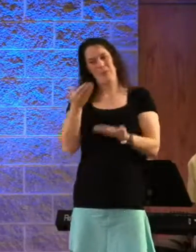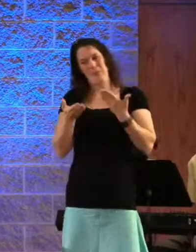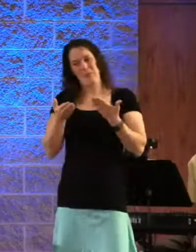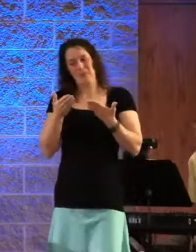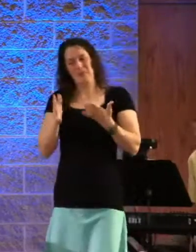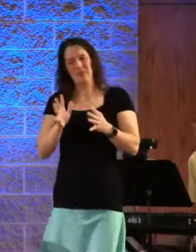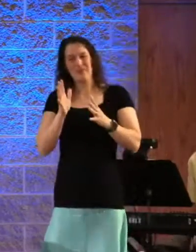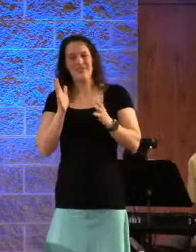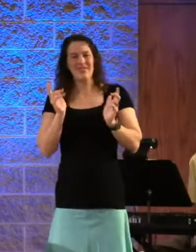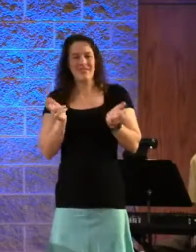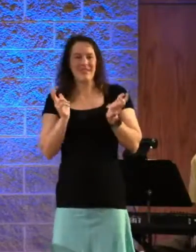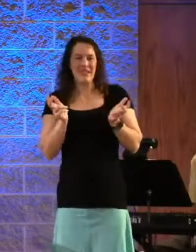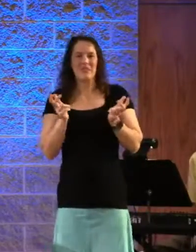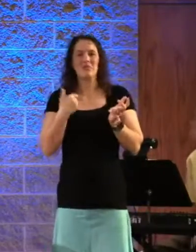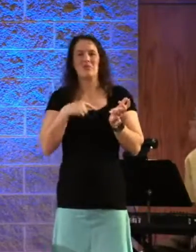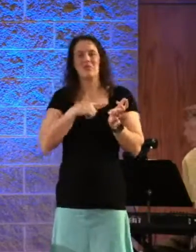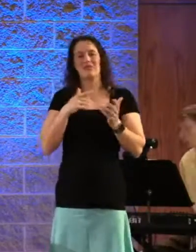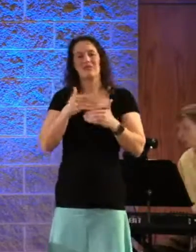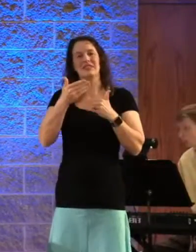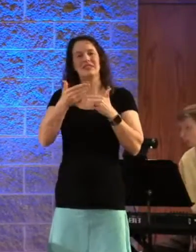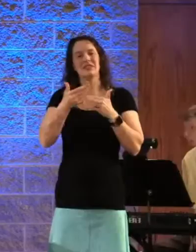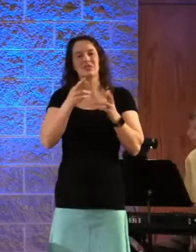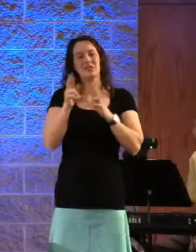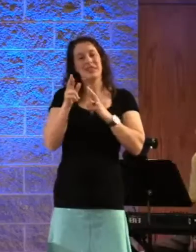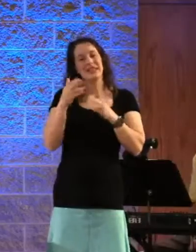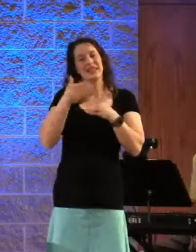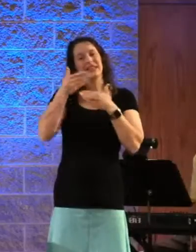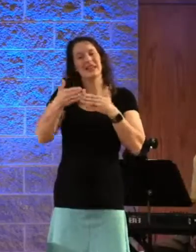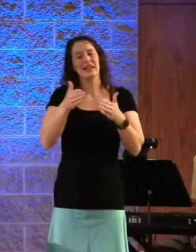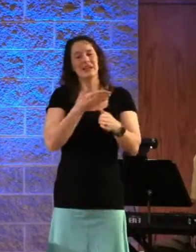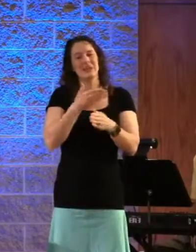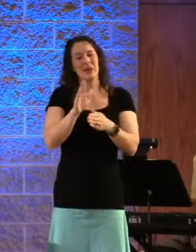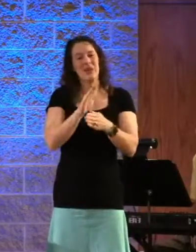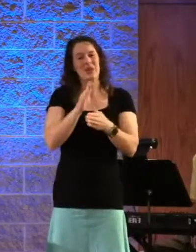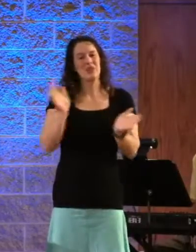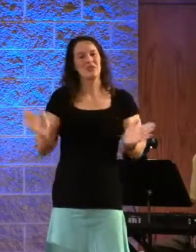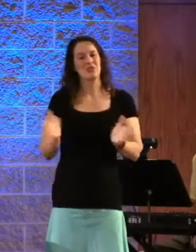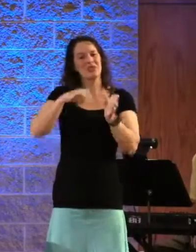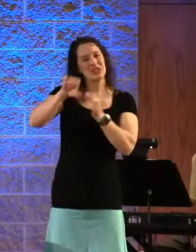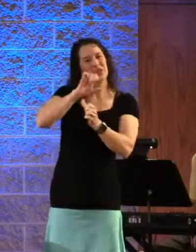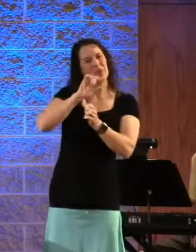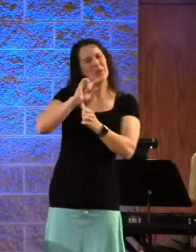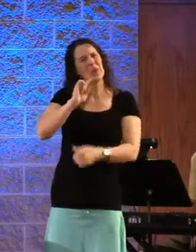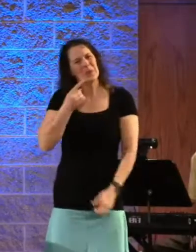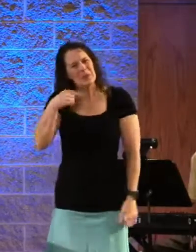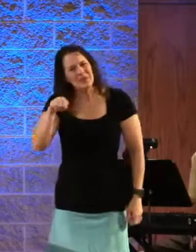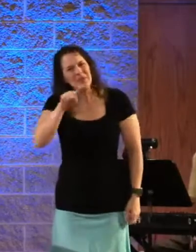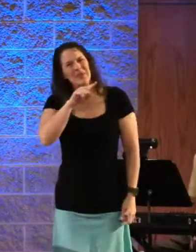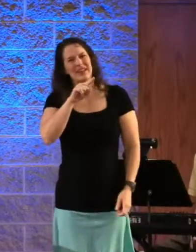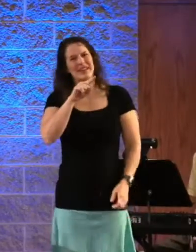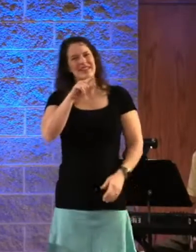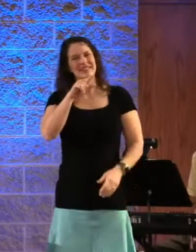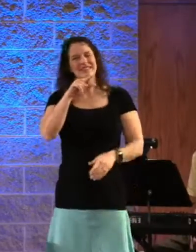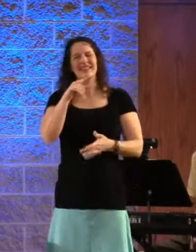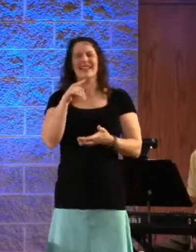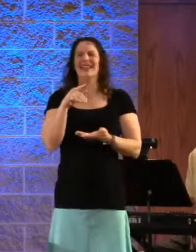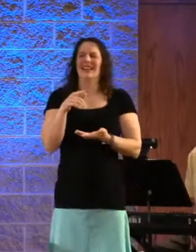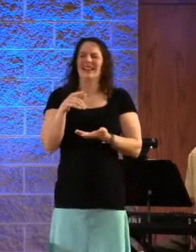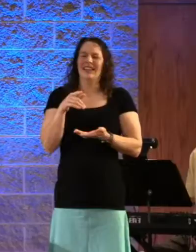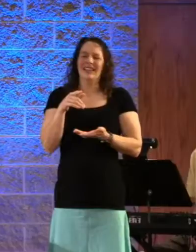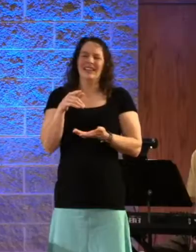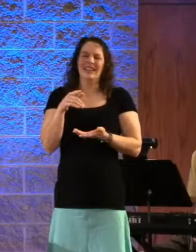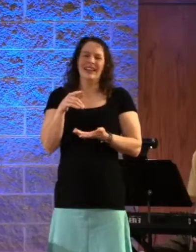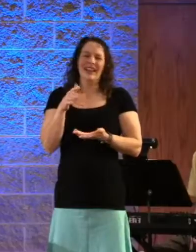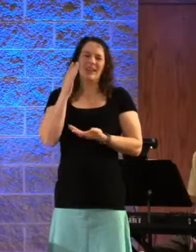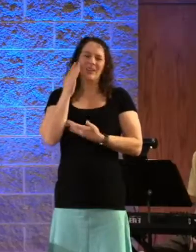with this next song, and you can encourage one another. We miss you guys. I know you guys long to get together, and